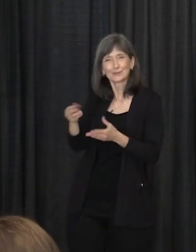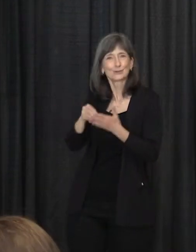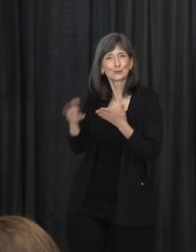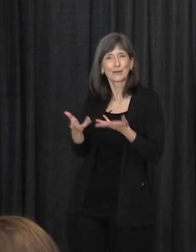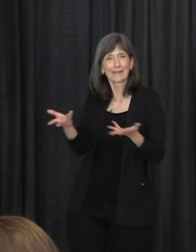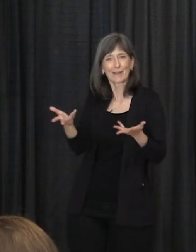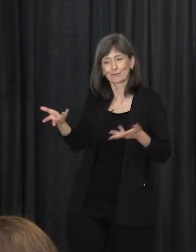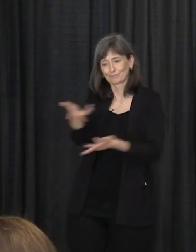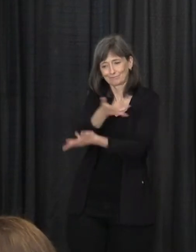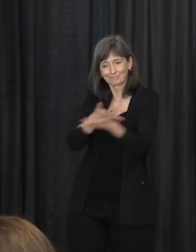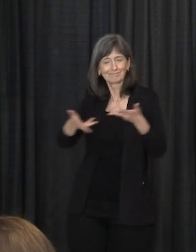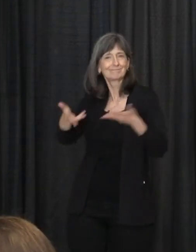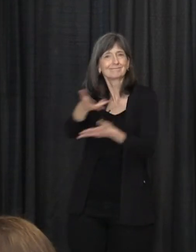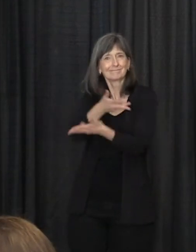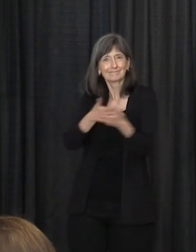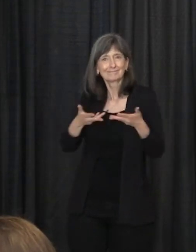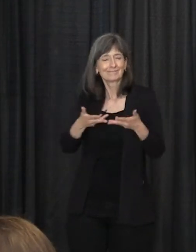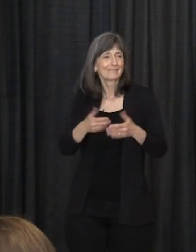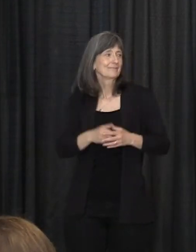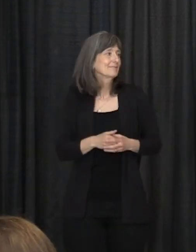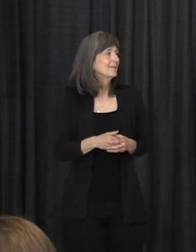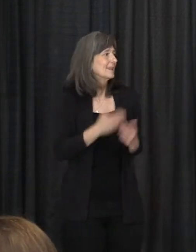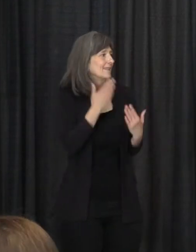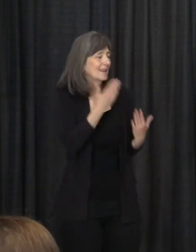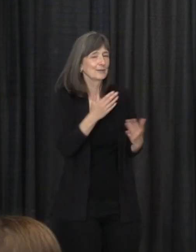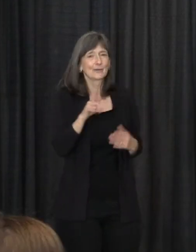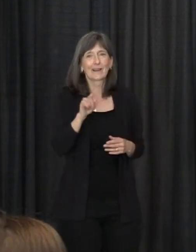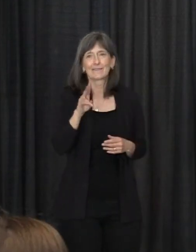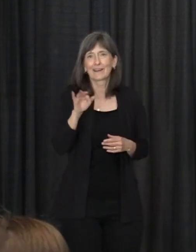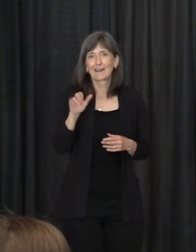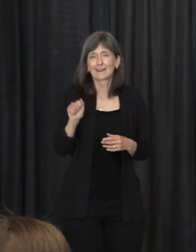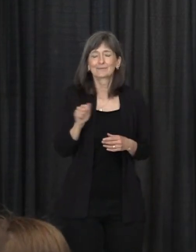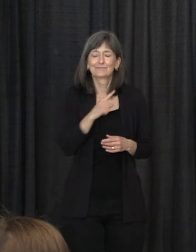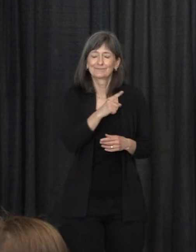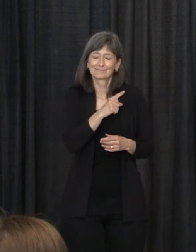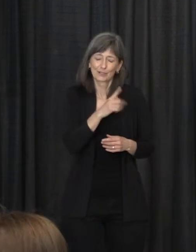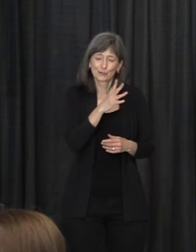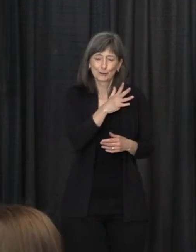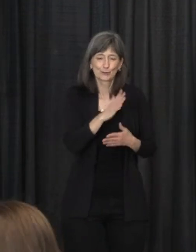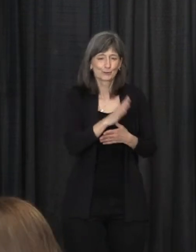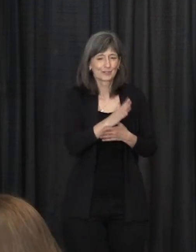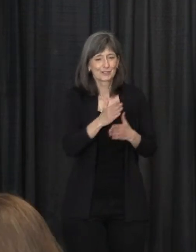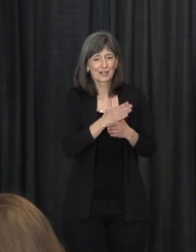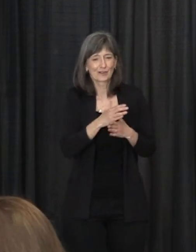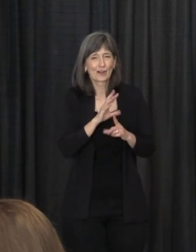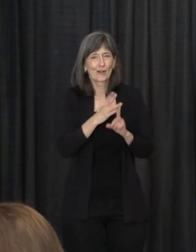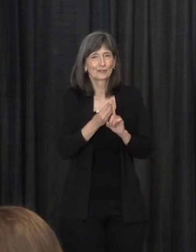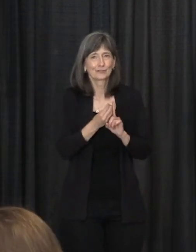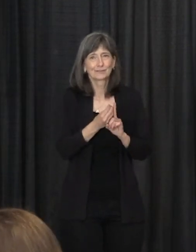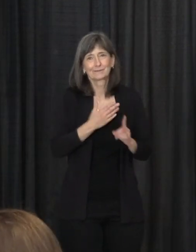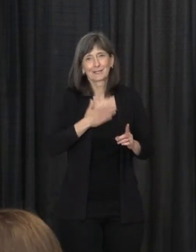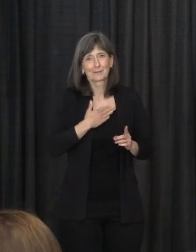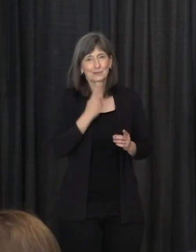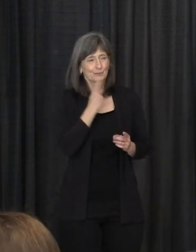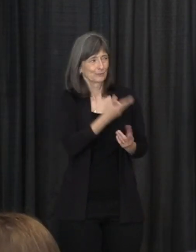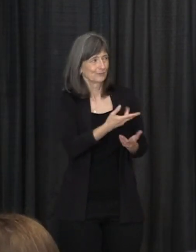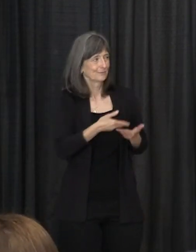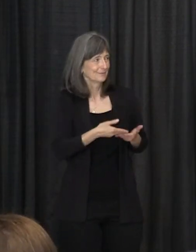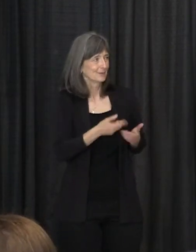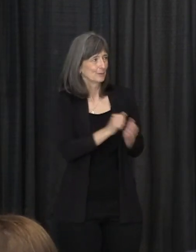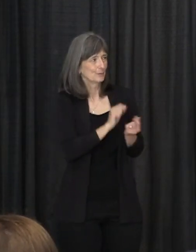thank you again, Lloydetta, as a pioneer in sharing our cultures. It's a pleasure to be here again. Thank you.